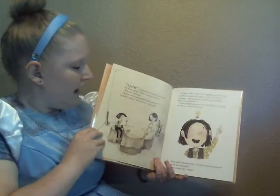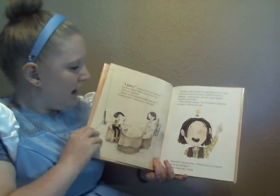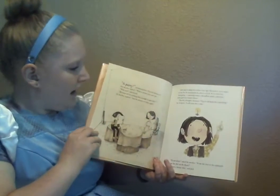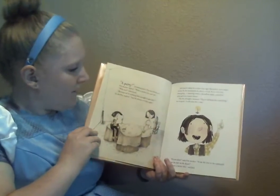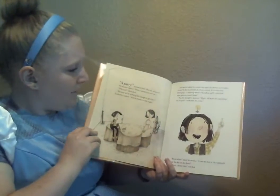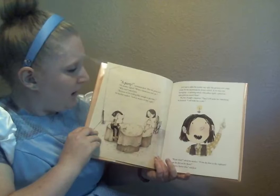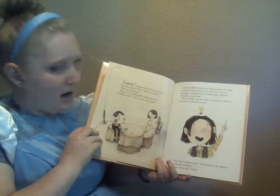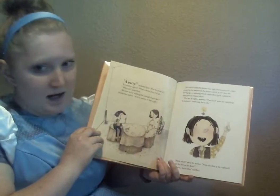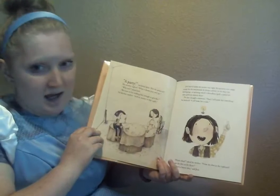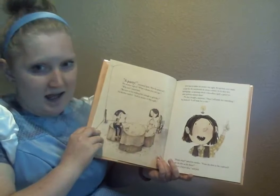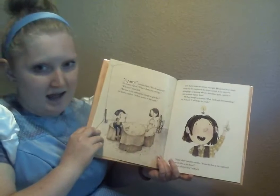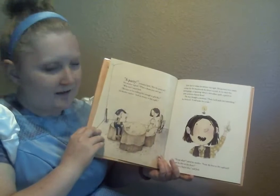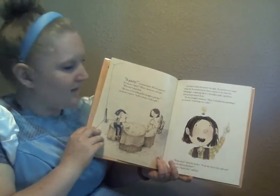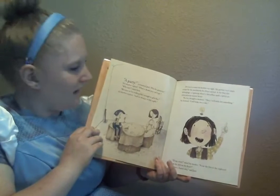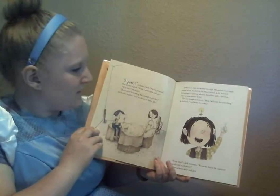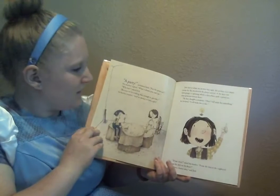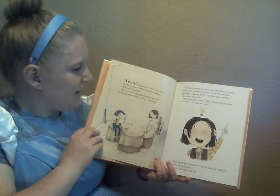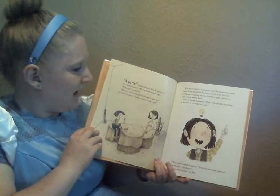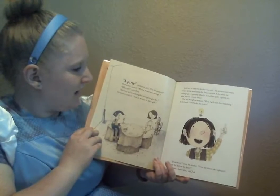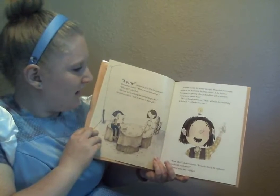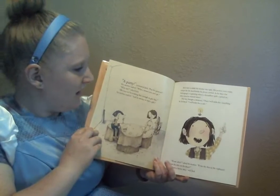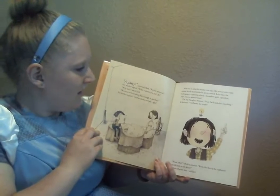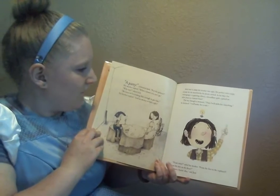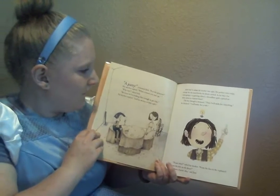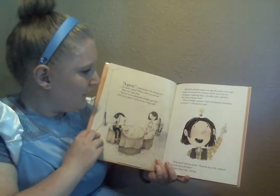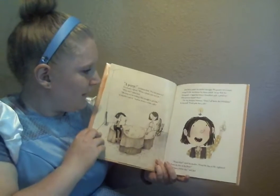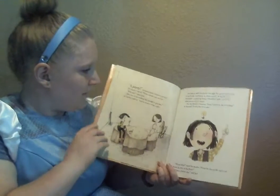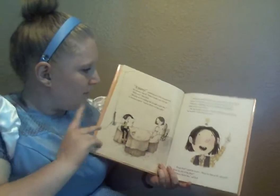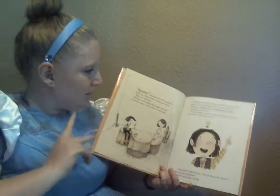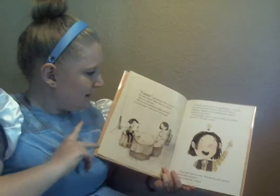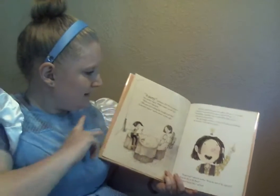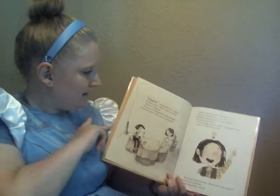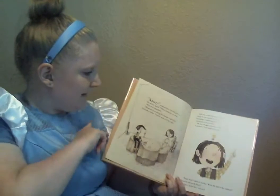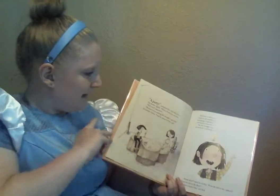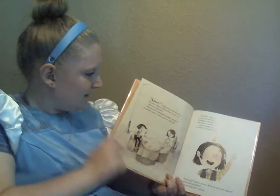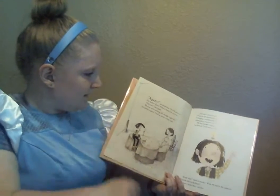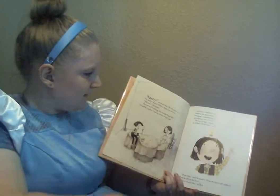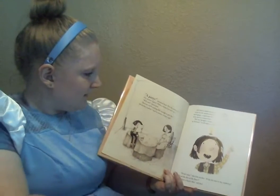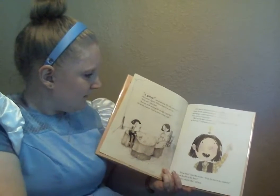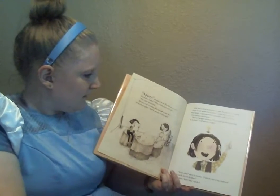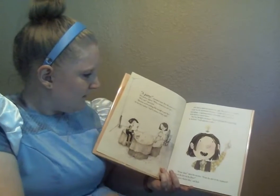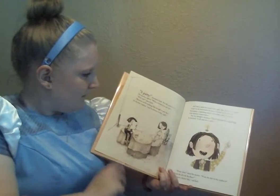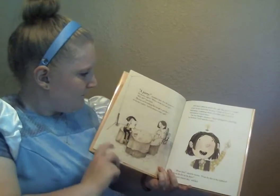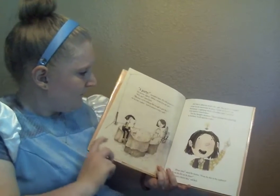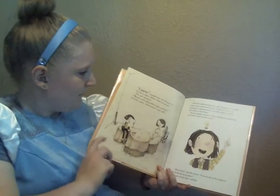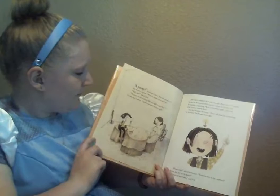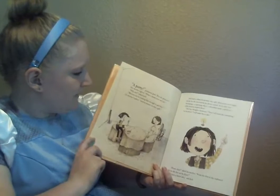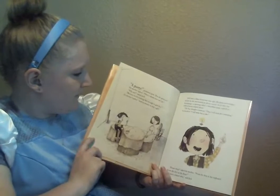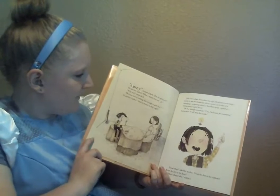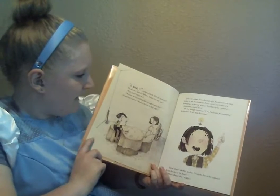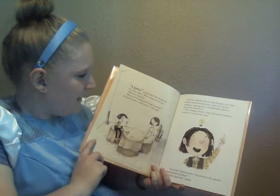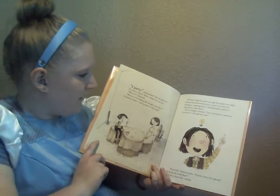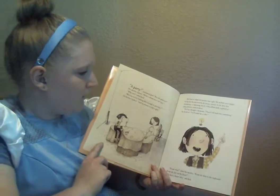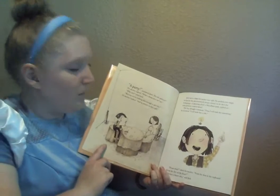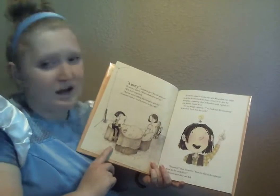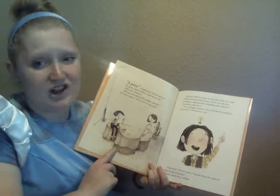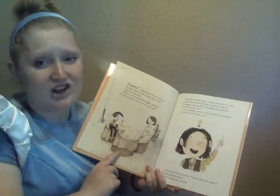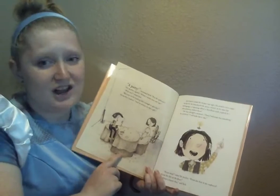A party, exclaimed Jack, for the princess? His mother sighed. What a shame